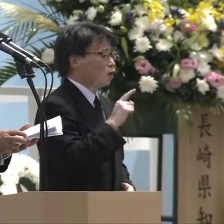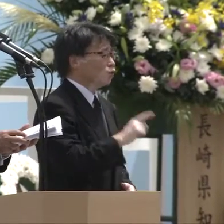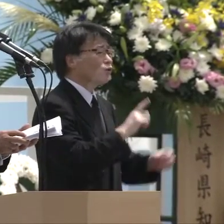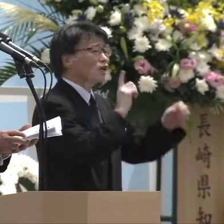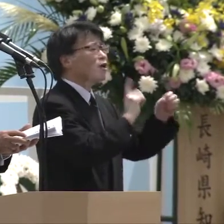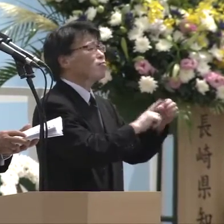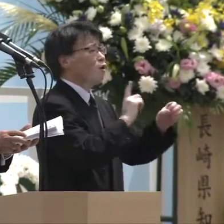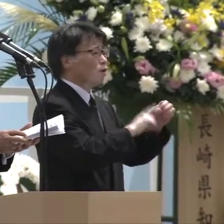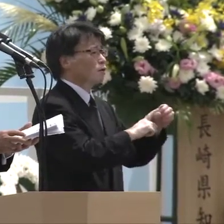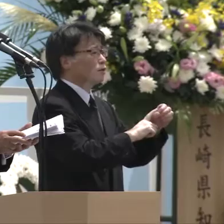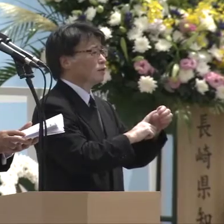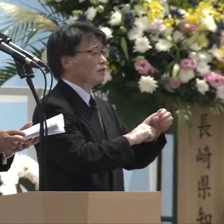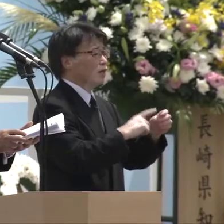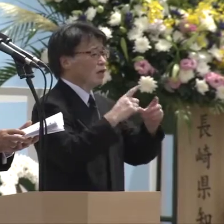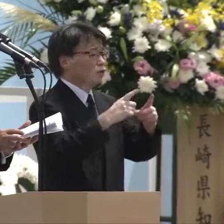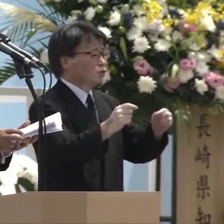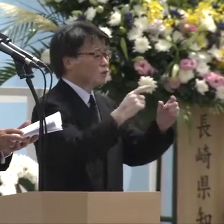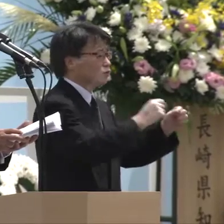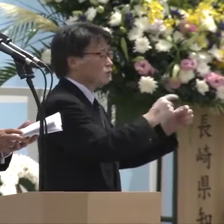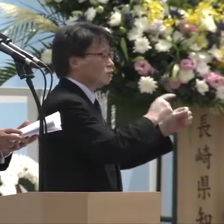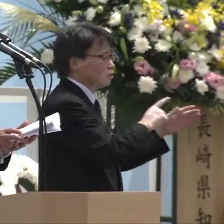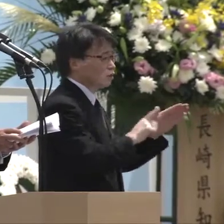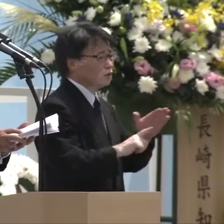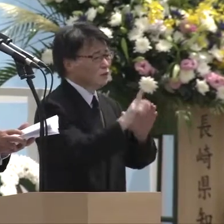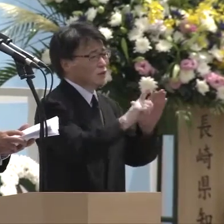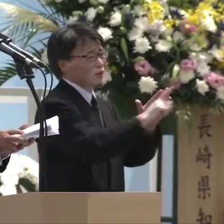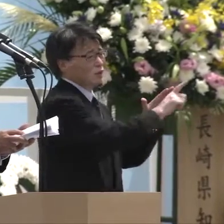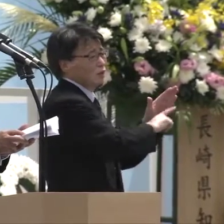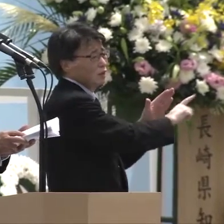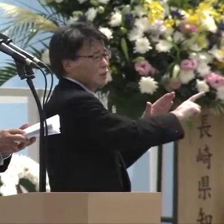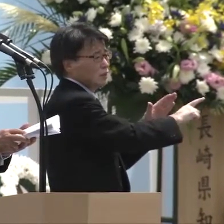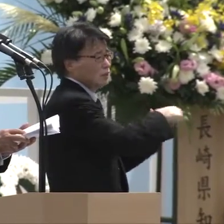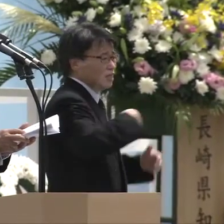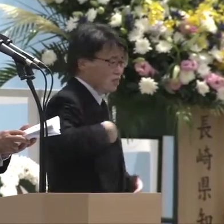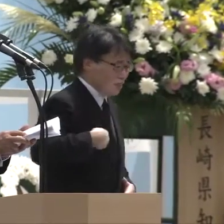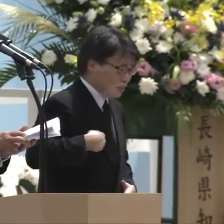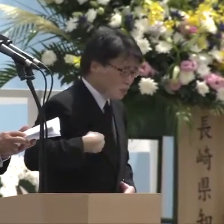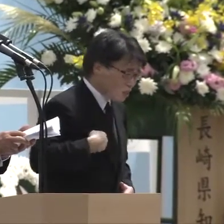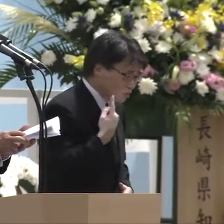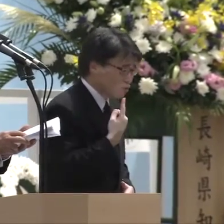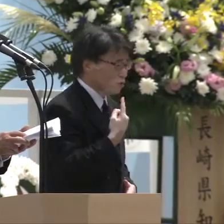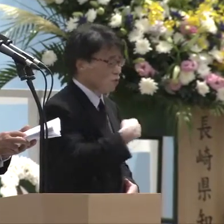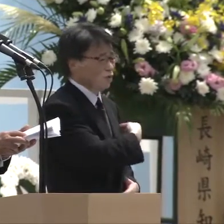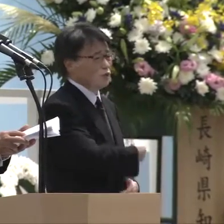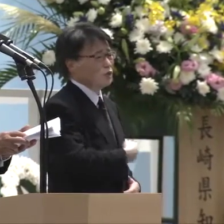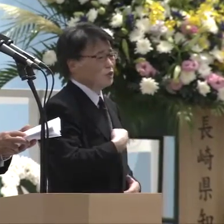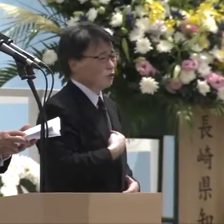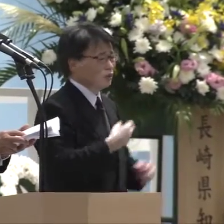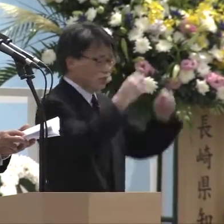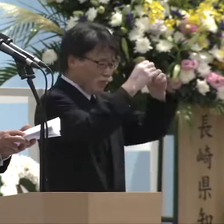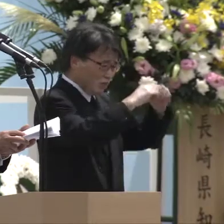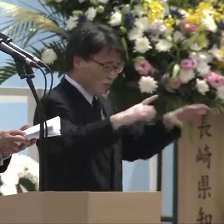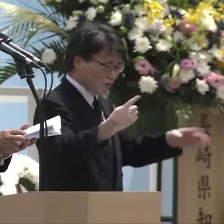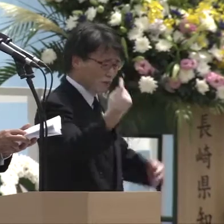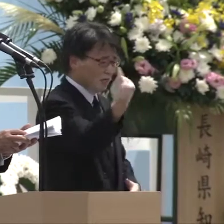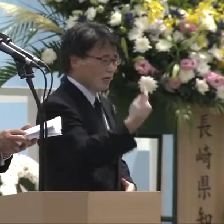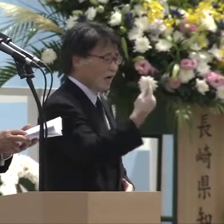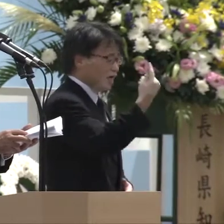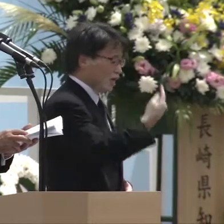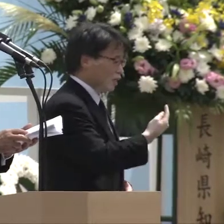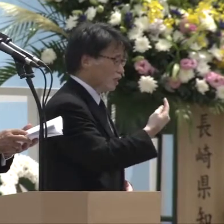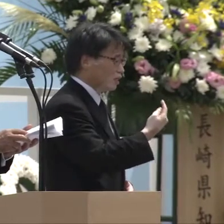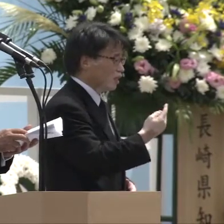To this end, we strongly hope that the head of each state will come and visit Nagasaki and